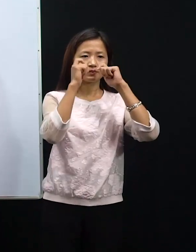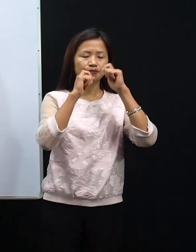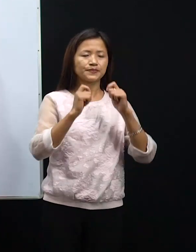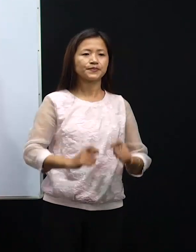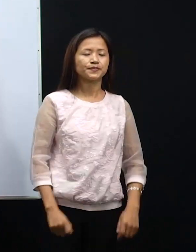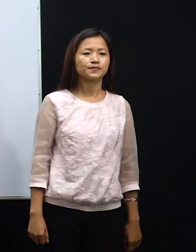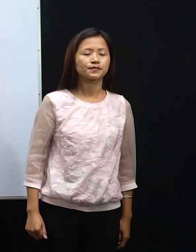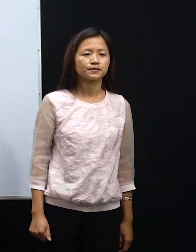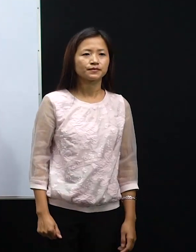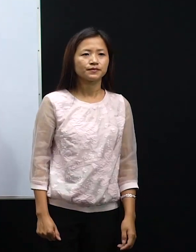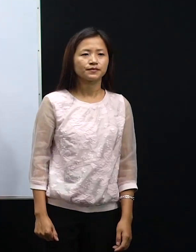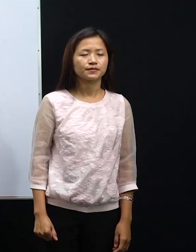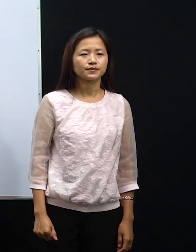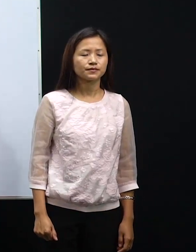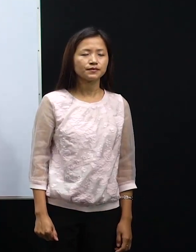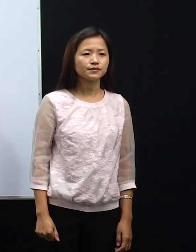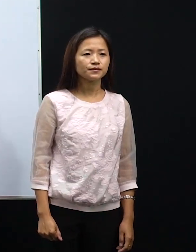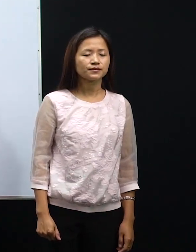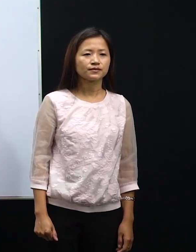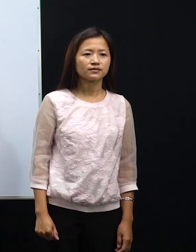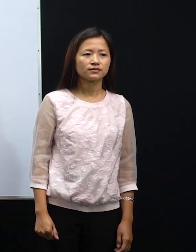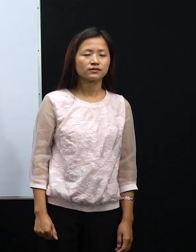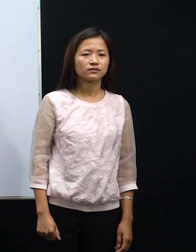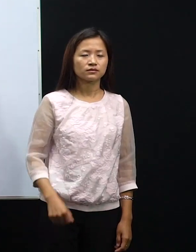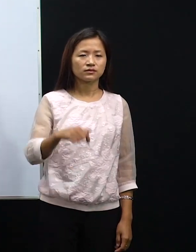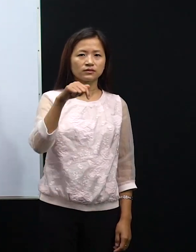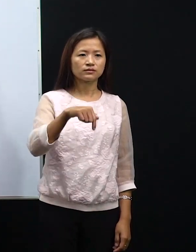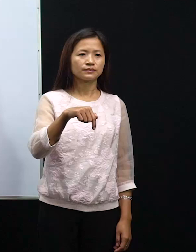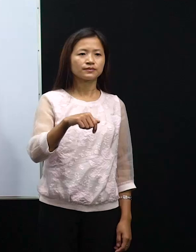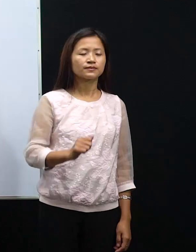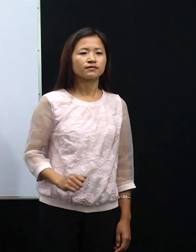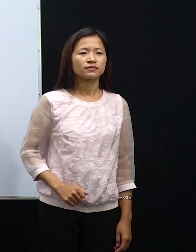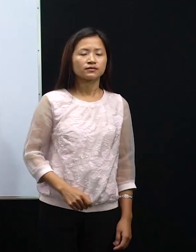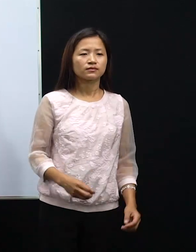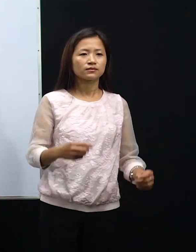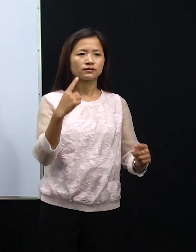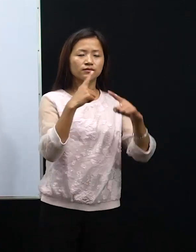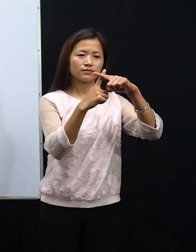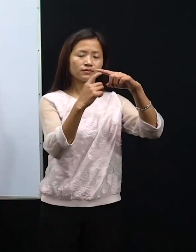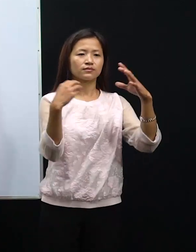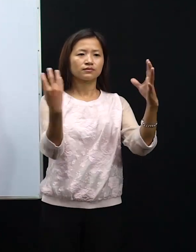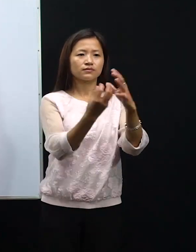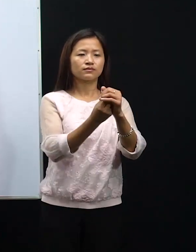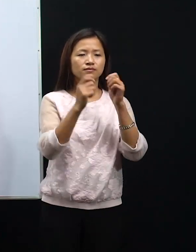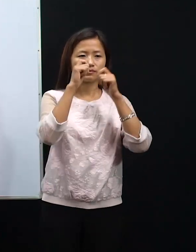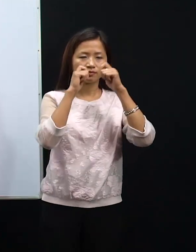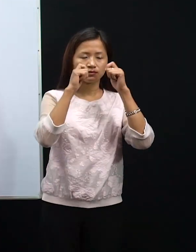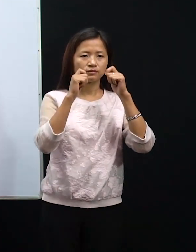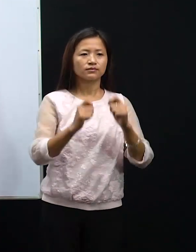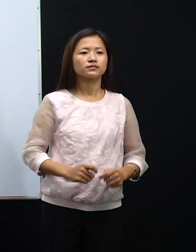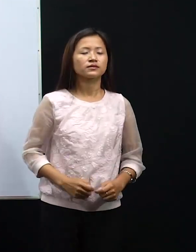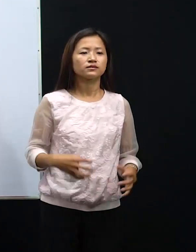expressions. Just write it short. Now this addition of algebraic expressions simply